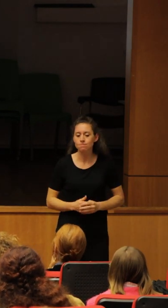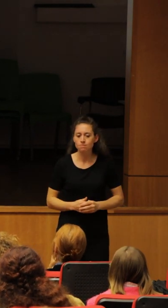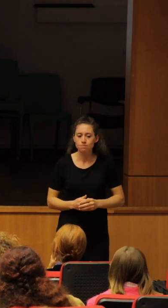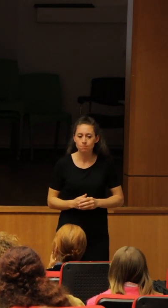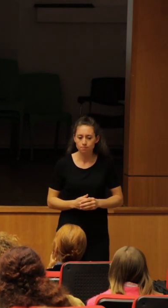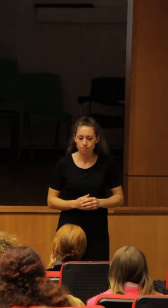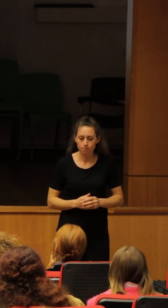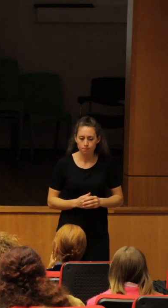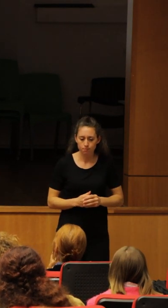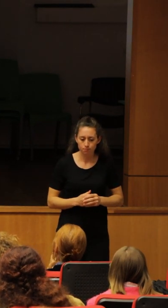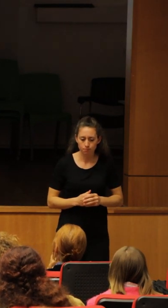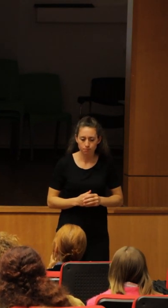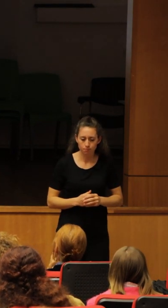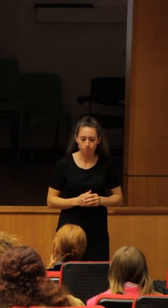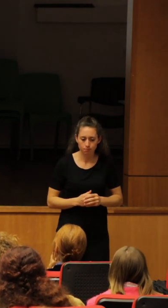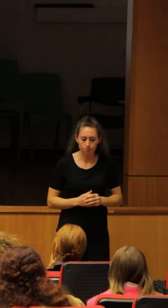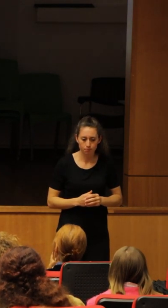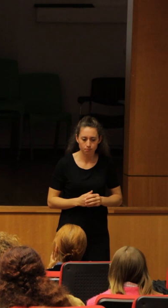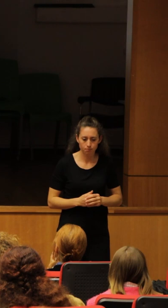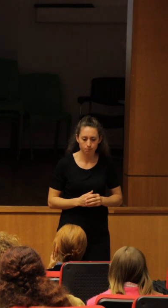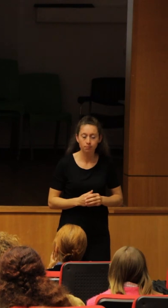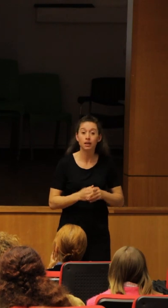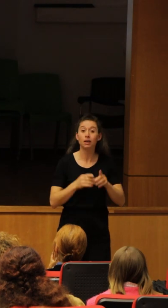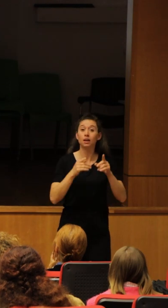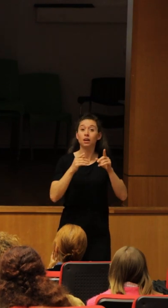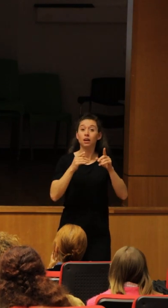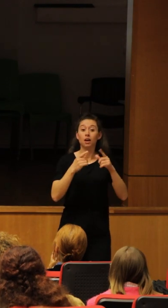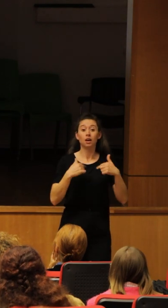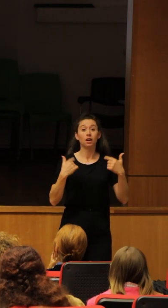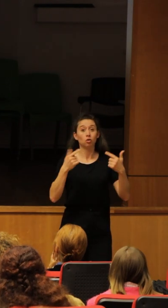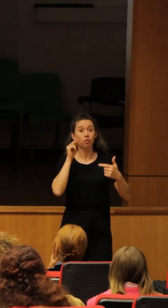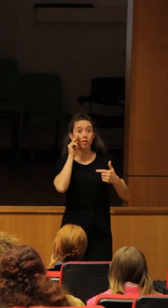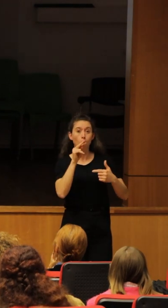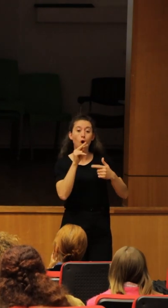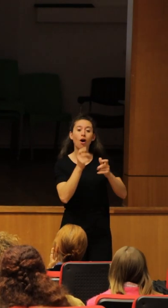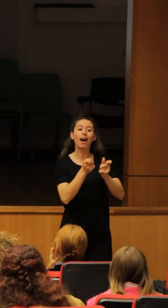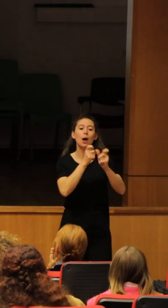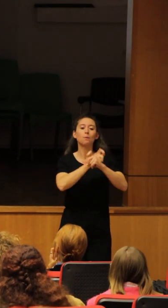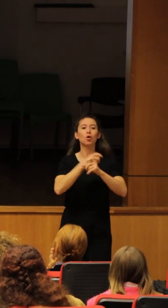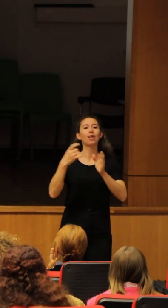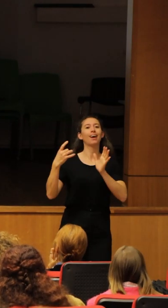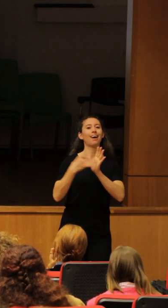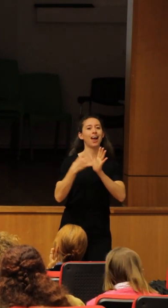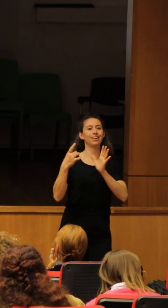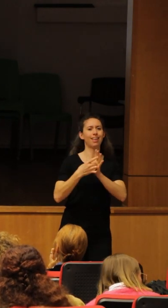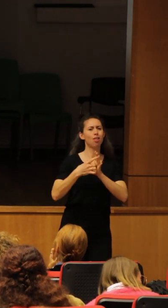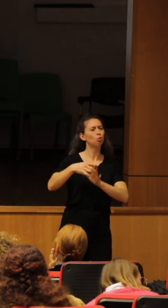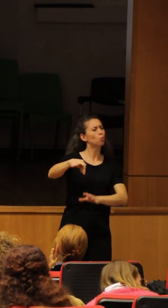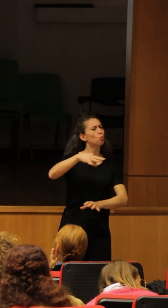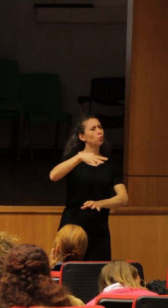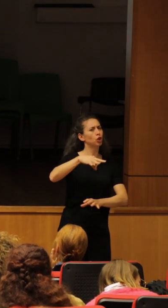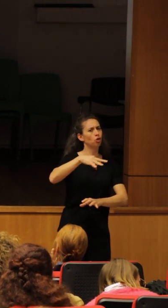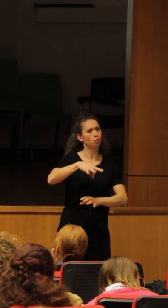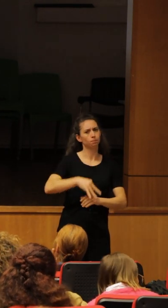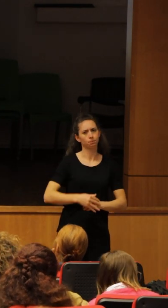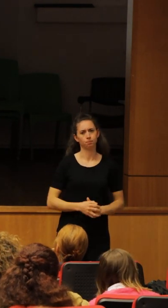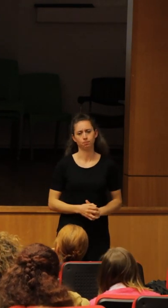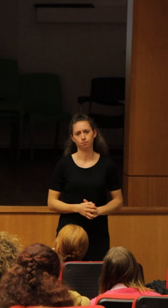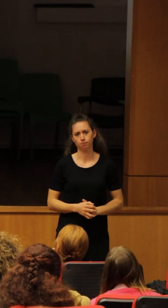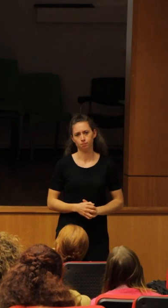a complete qualitative change. Estamos ante un cambio cualitativo, único. So there is a